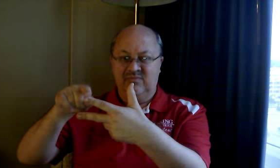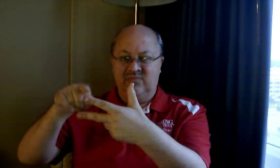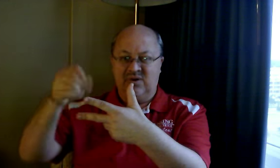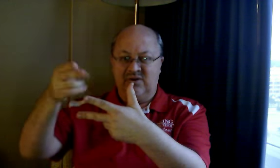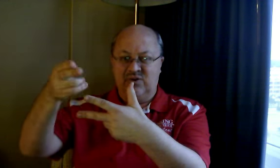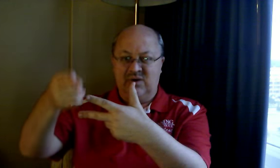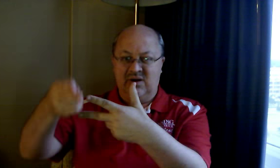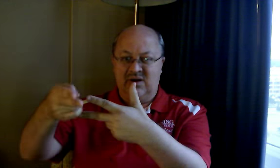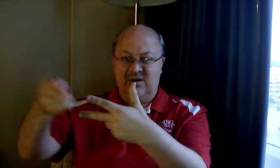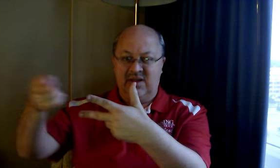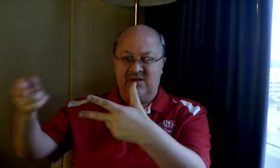Are you hard of hearing?